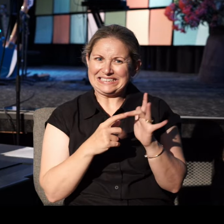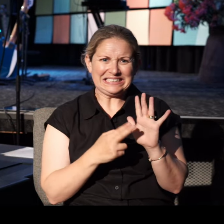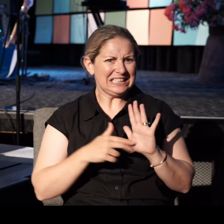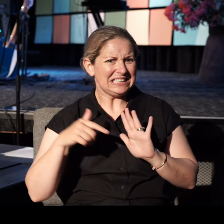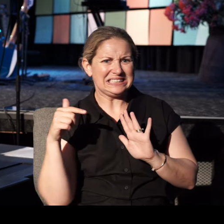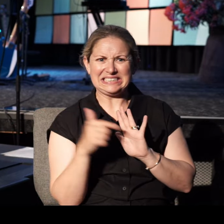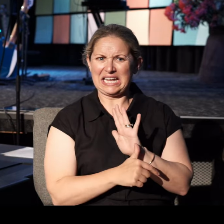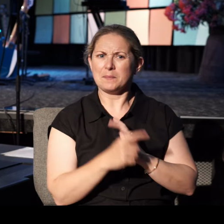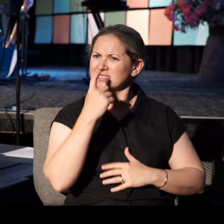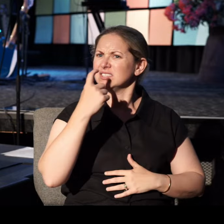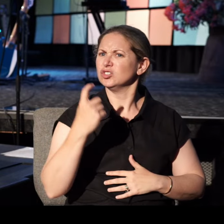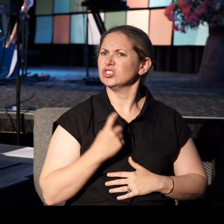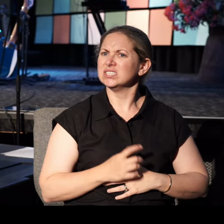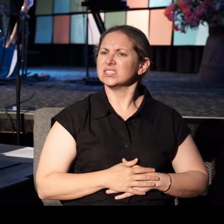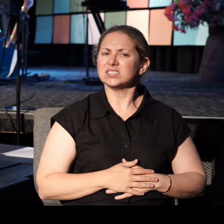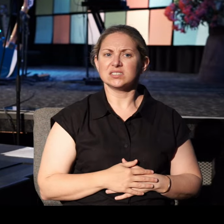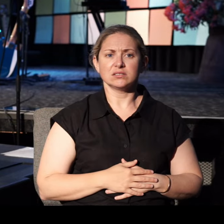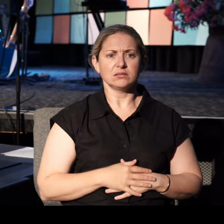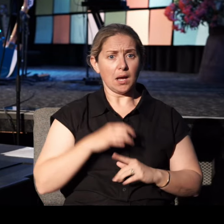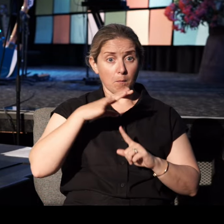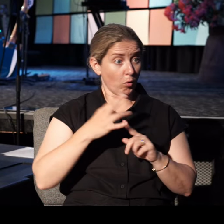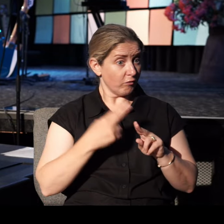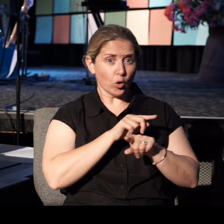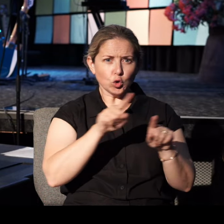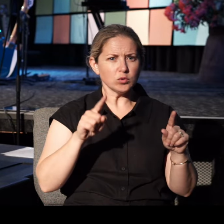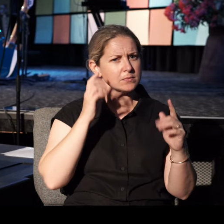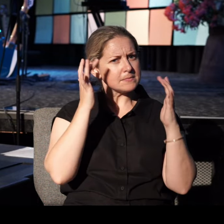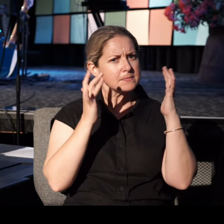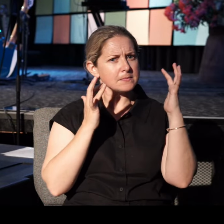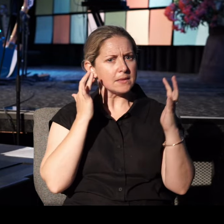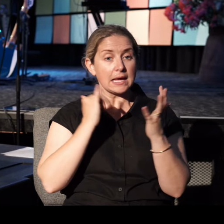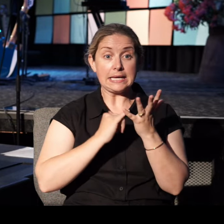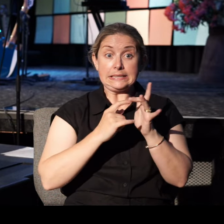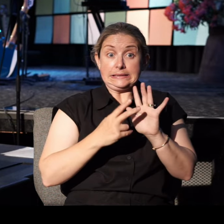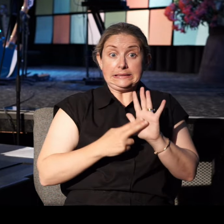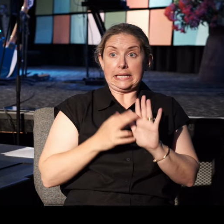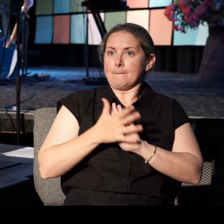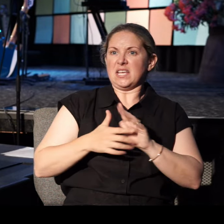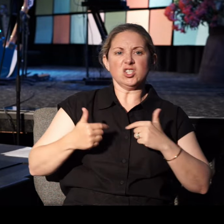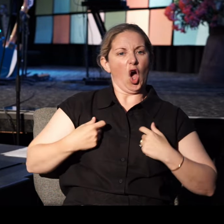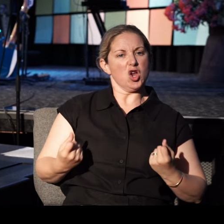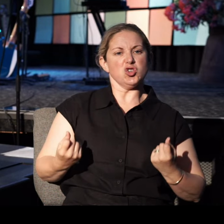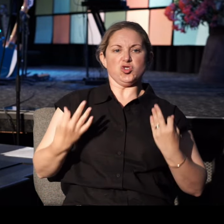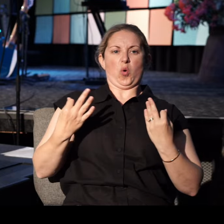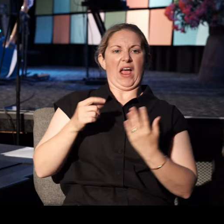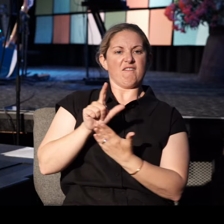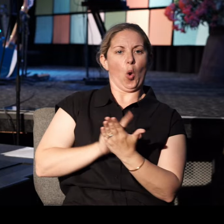and more profound and important for us to understand. Sin is being lawless.